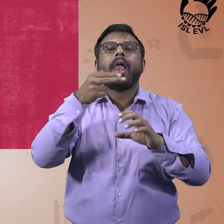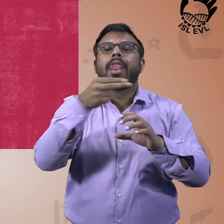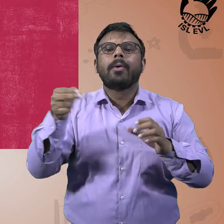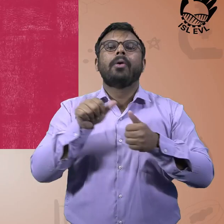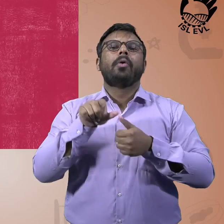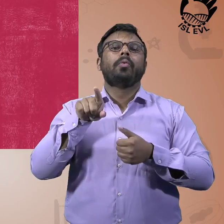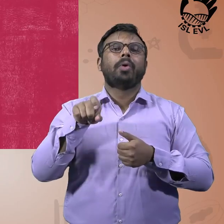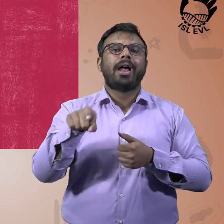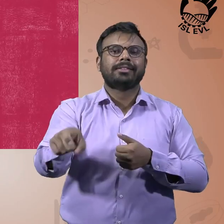These proteins